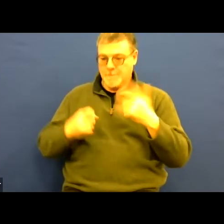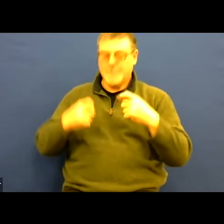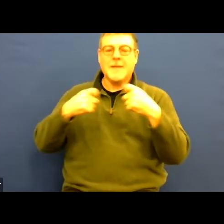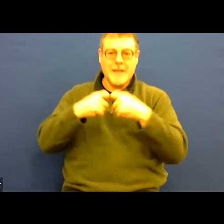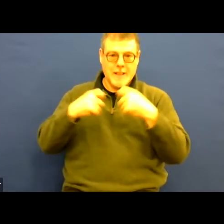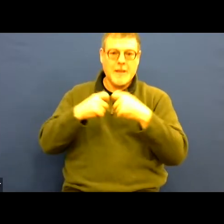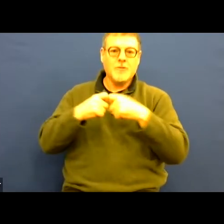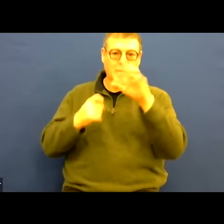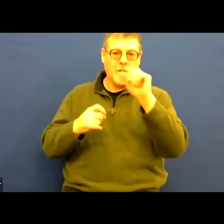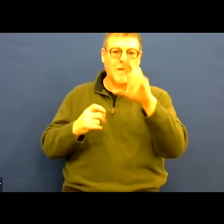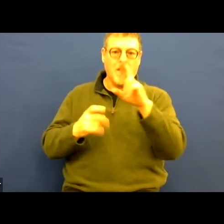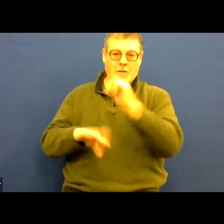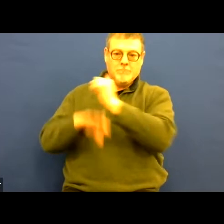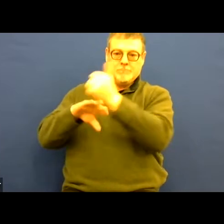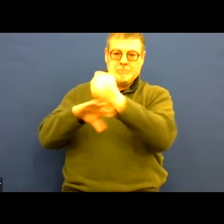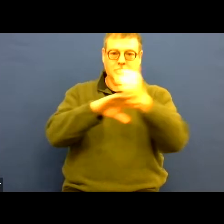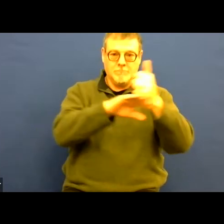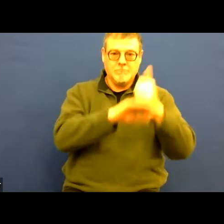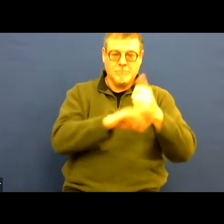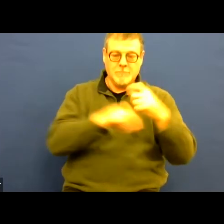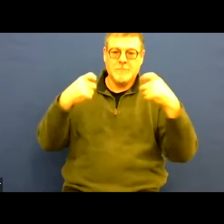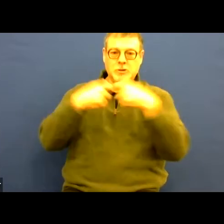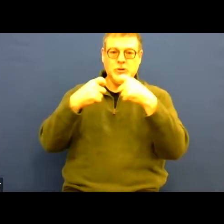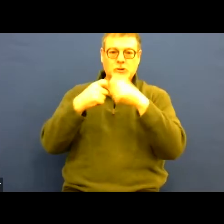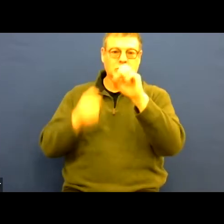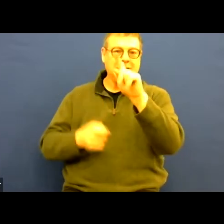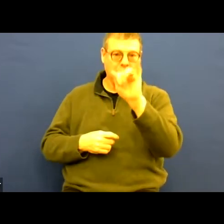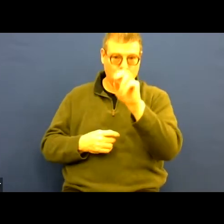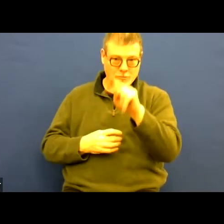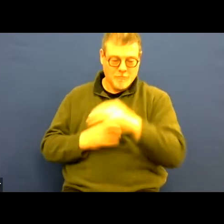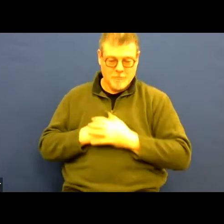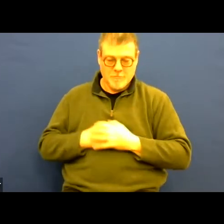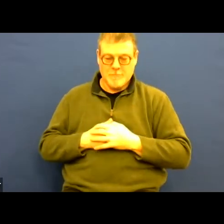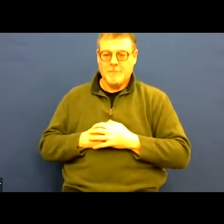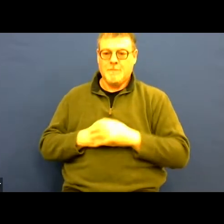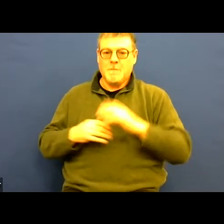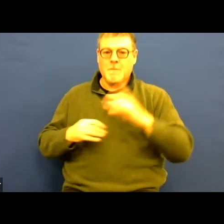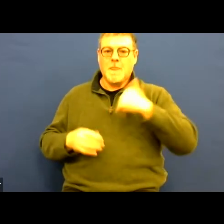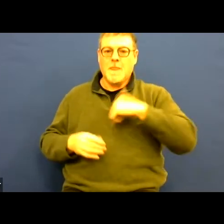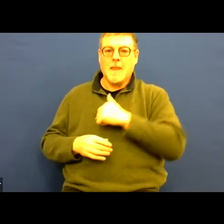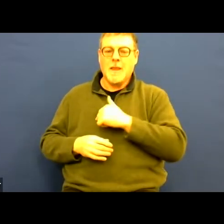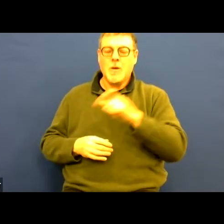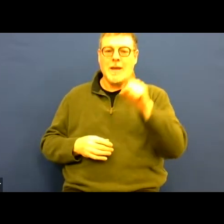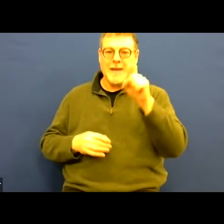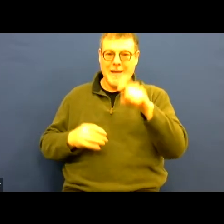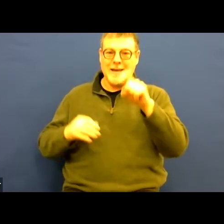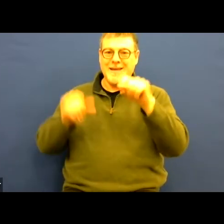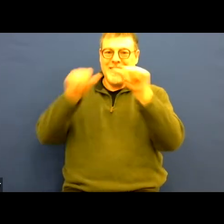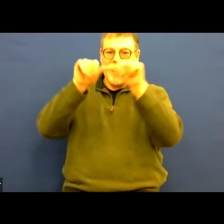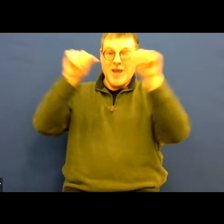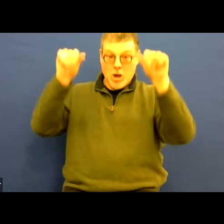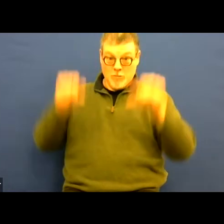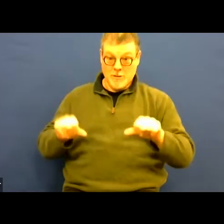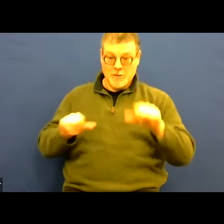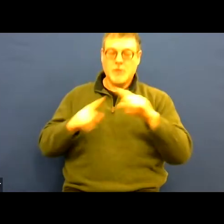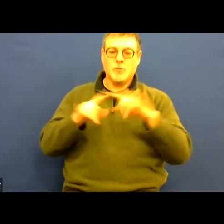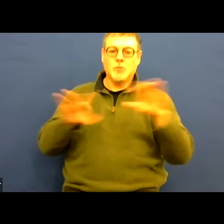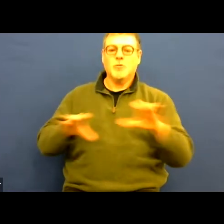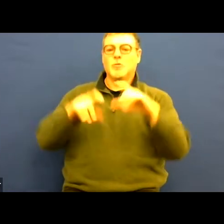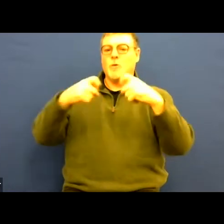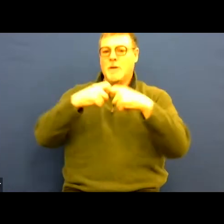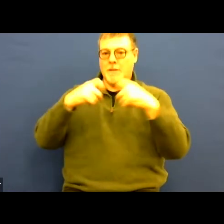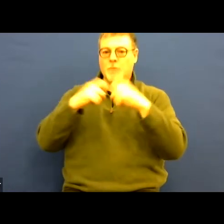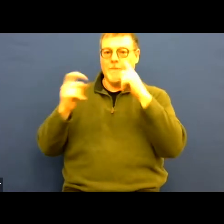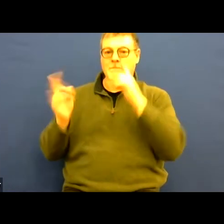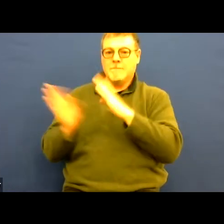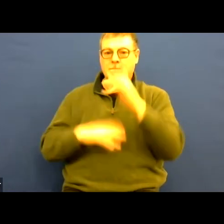electric vehicle charging stations. So we needed the architect to do the electrical site plan